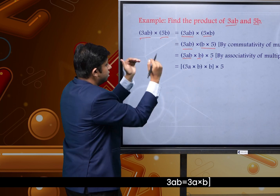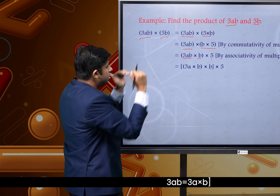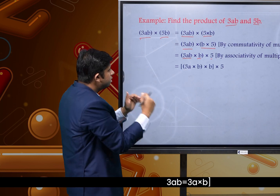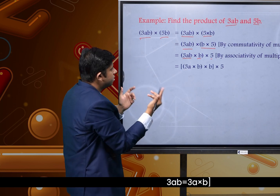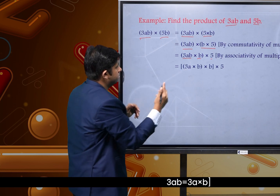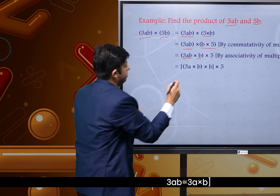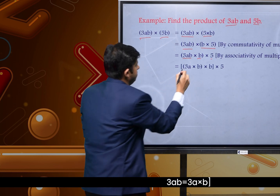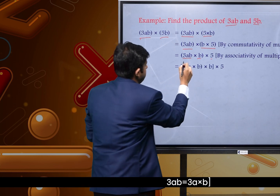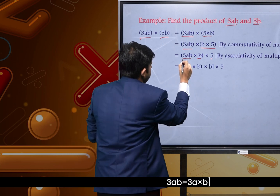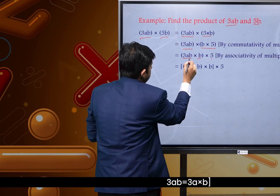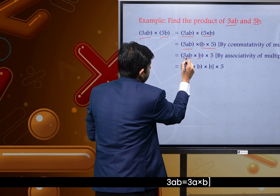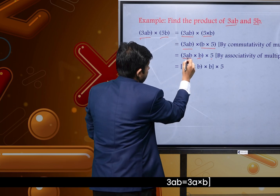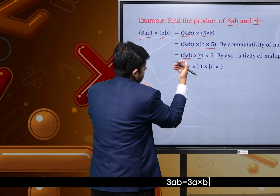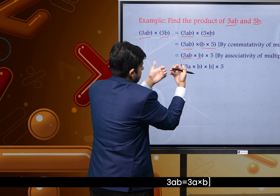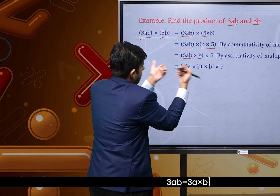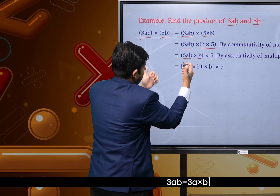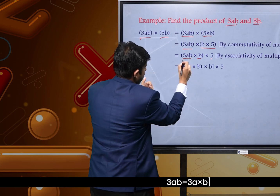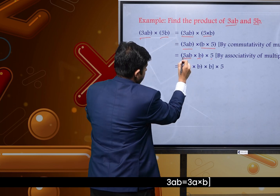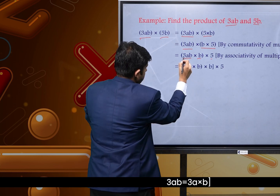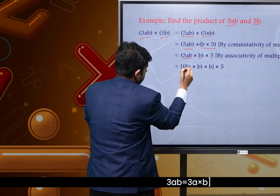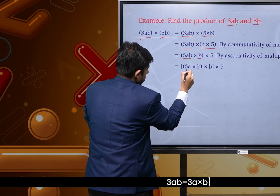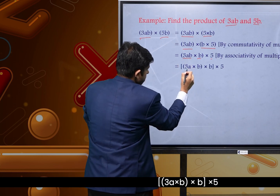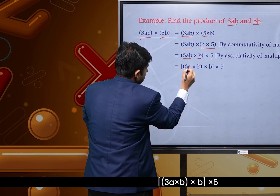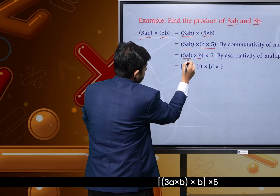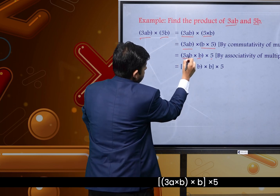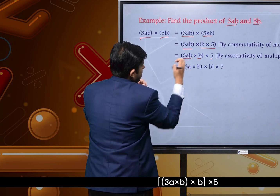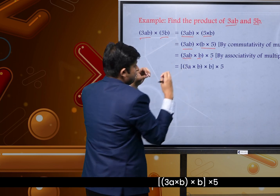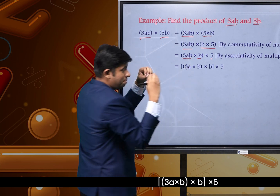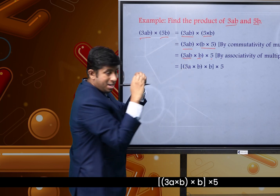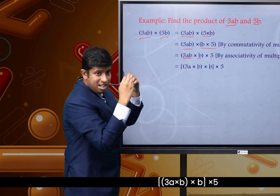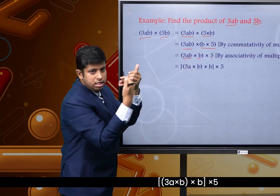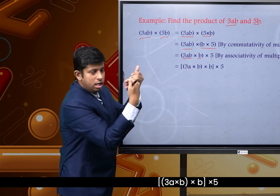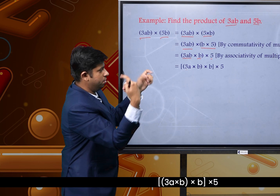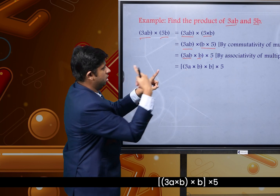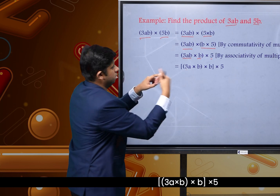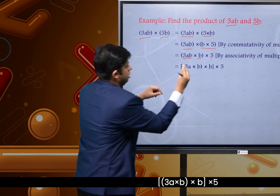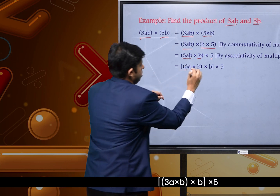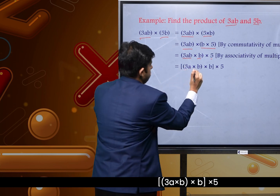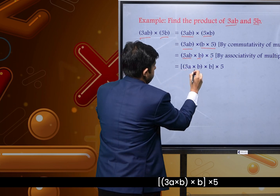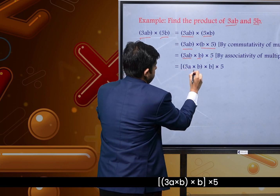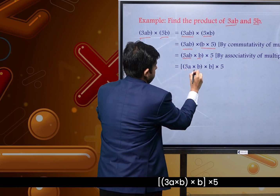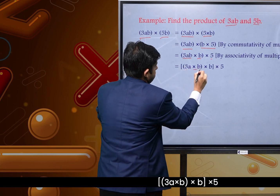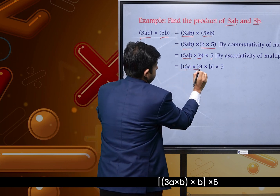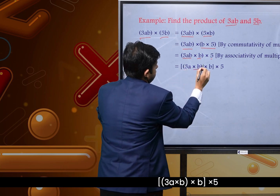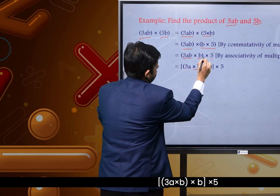3ab is equal to 3a into b. 3a into b into 5.